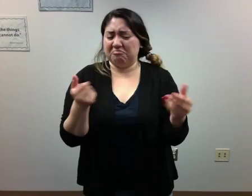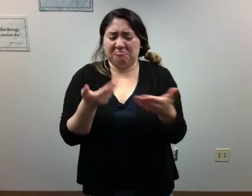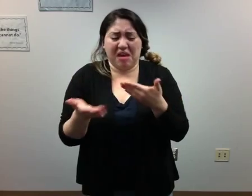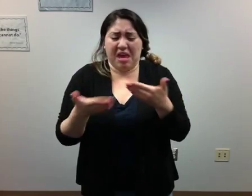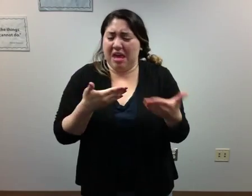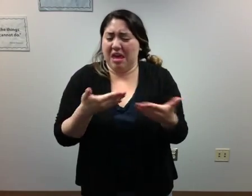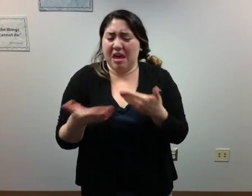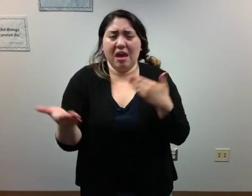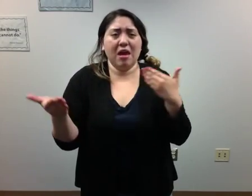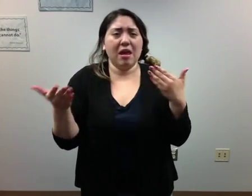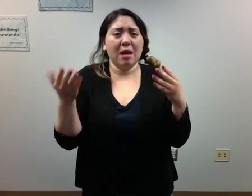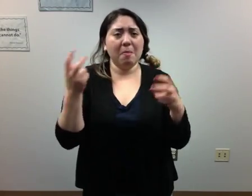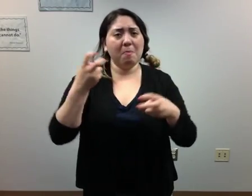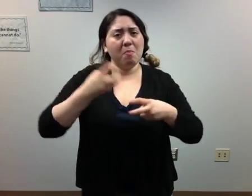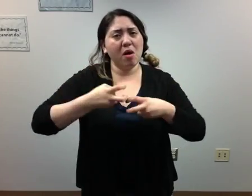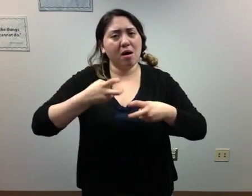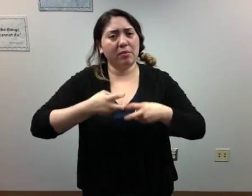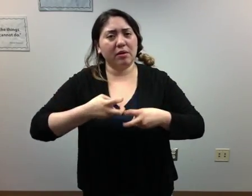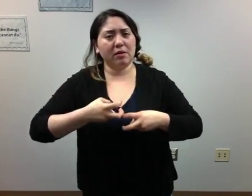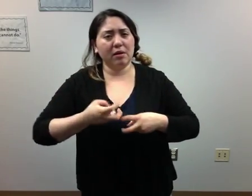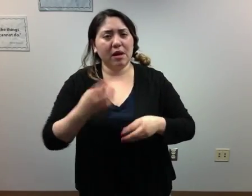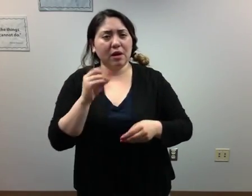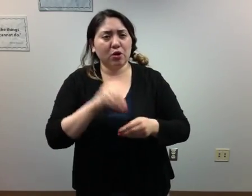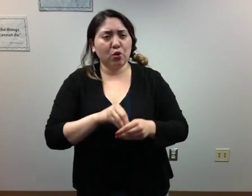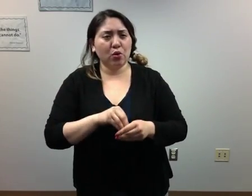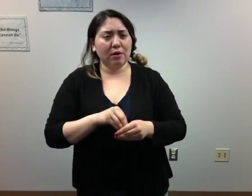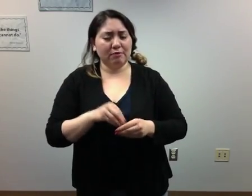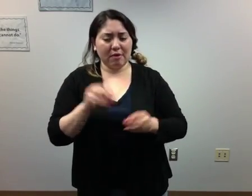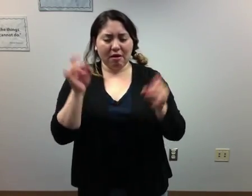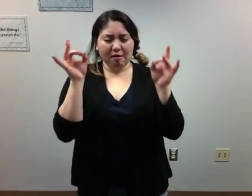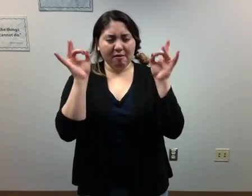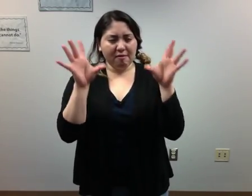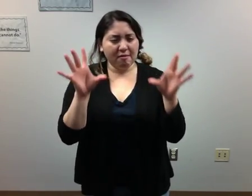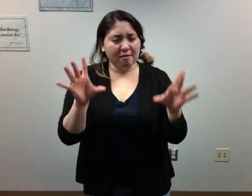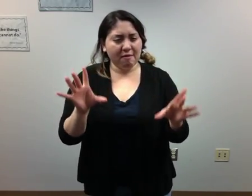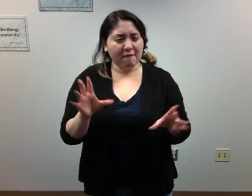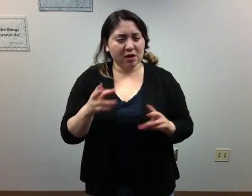including the dreaded disease called AIDS.